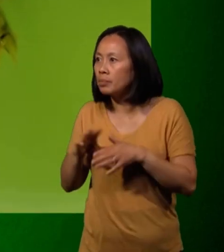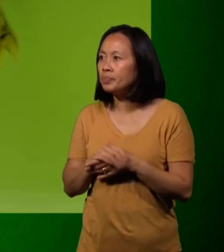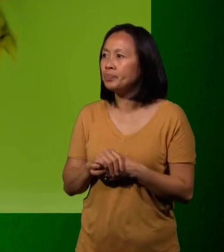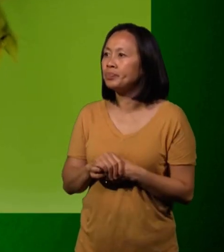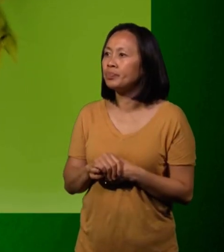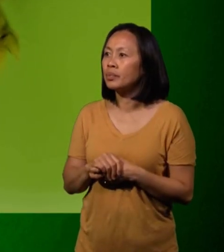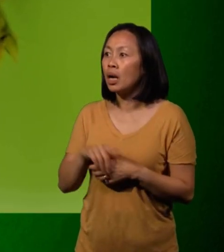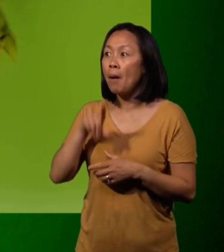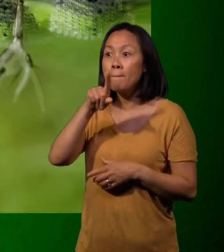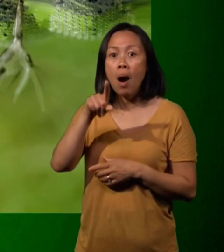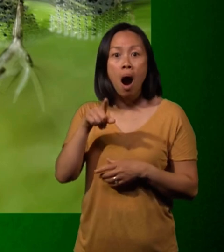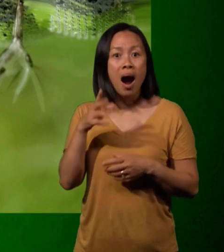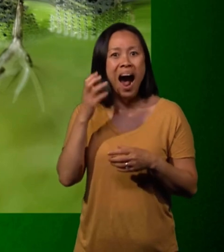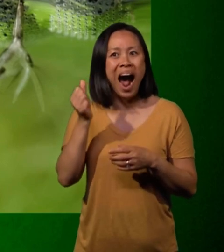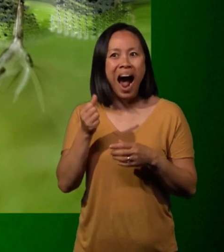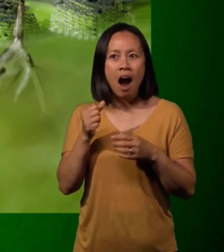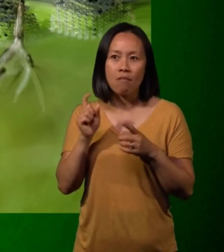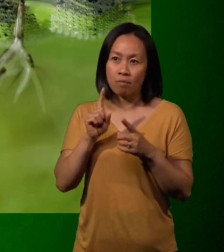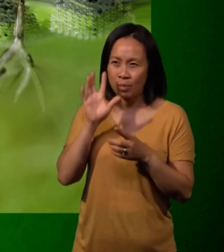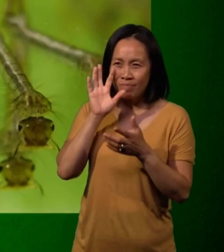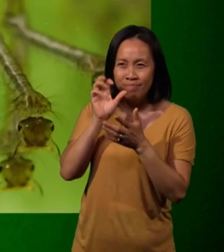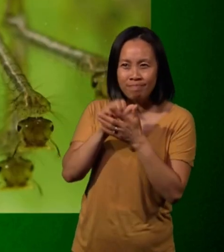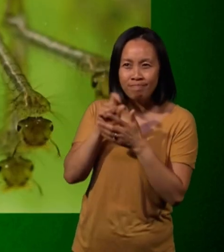At this point, they're aquatic,